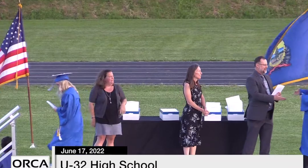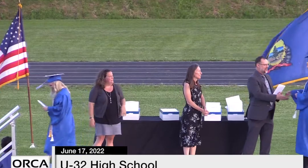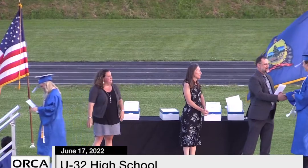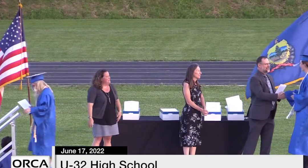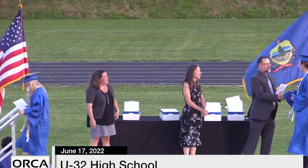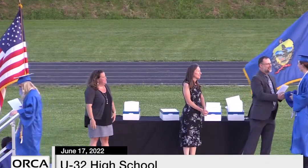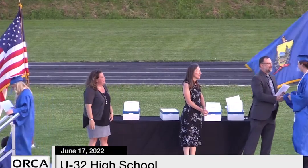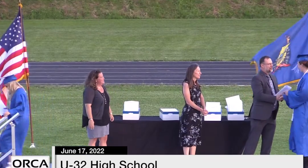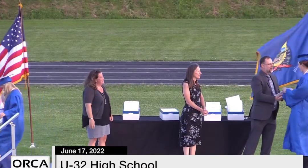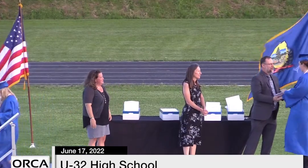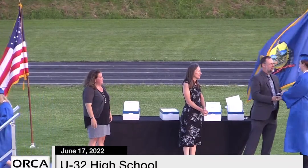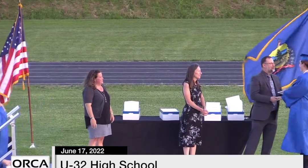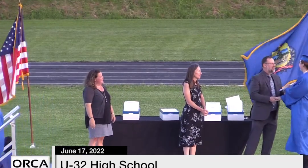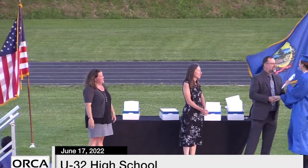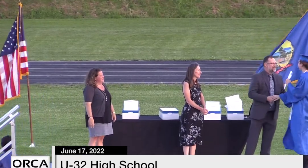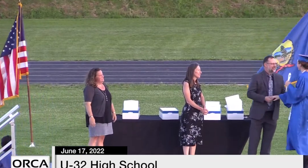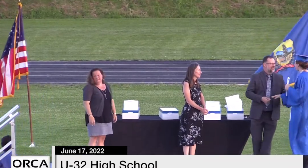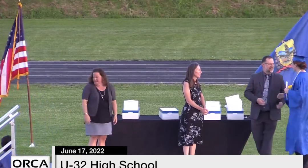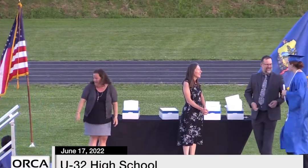Olivia Jo Hogan.